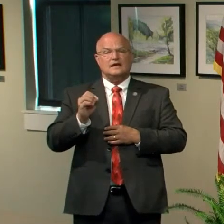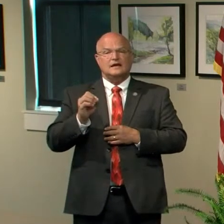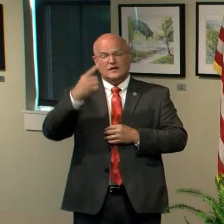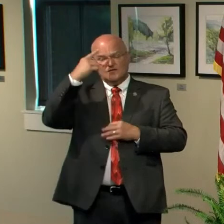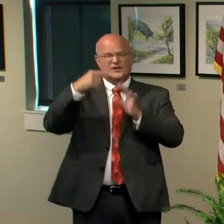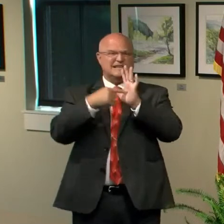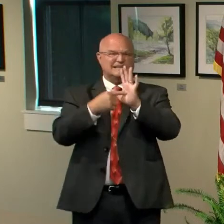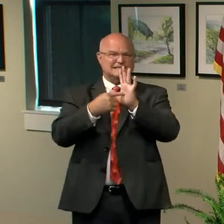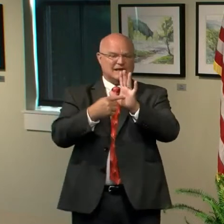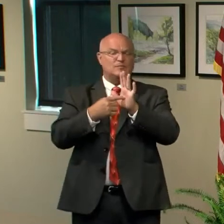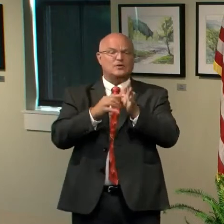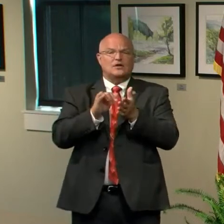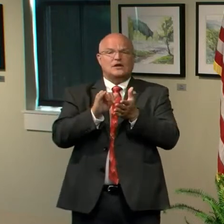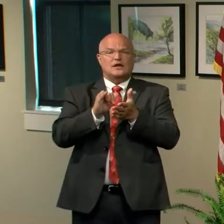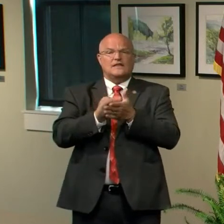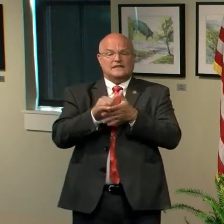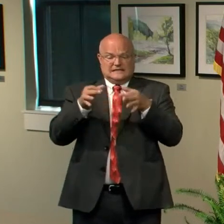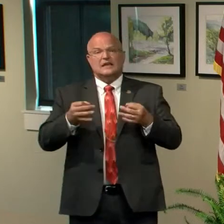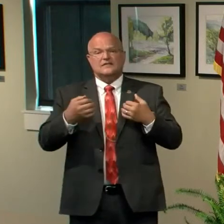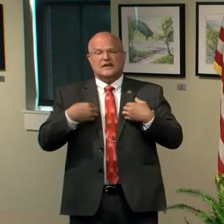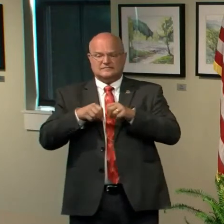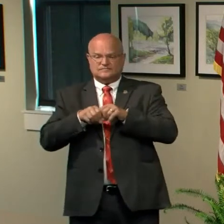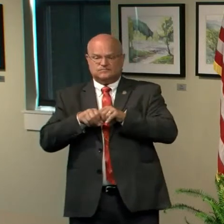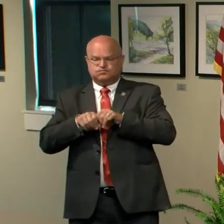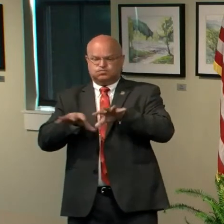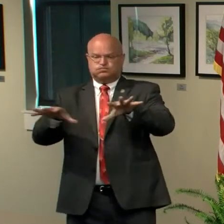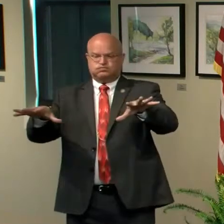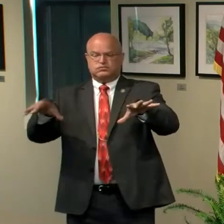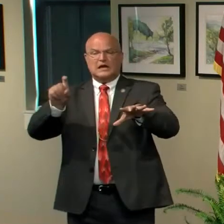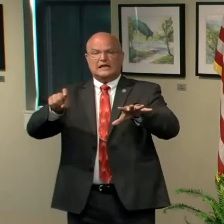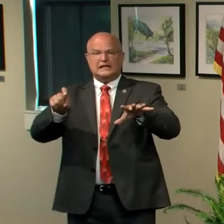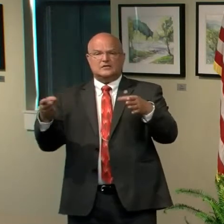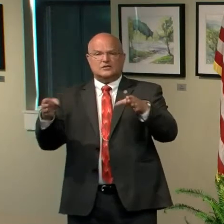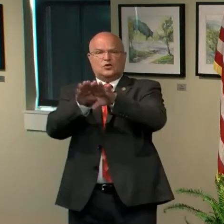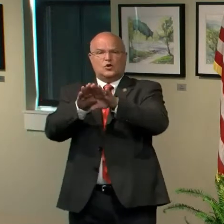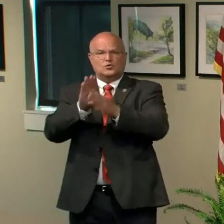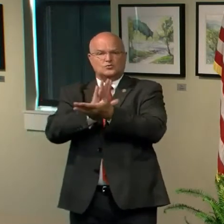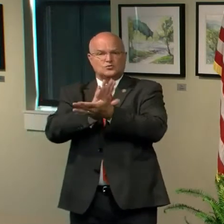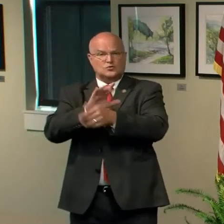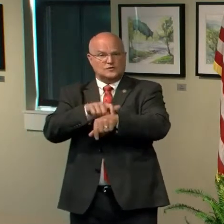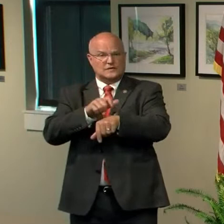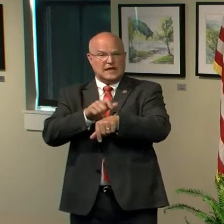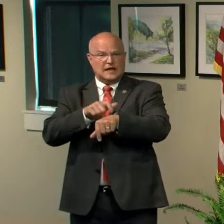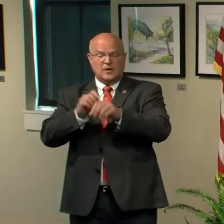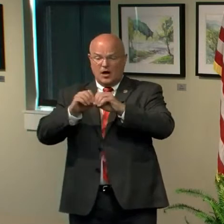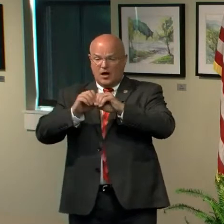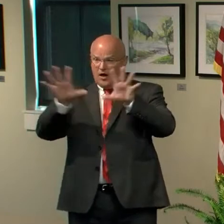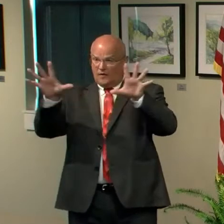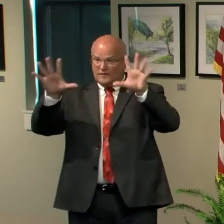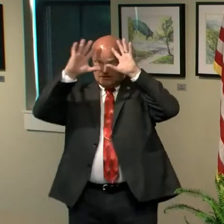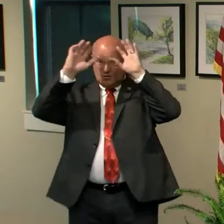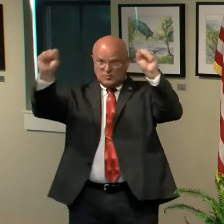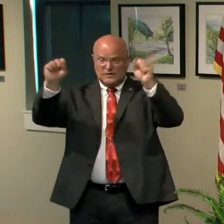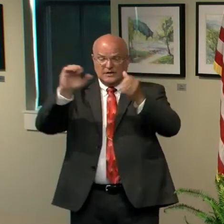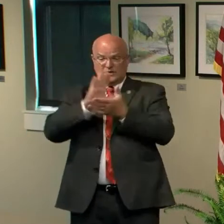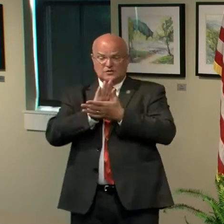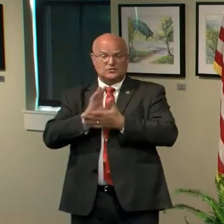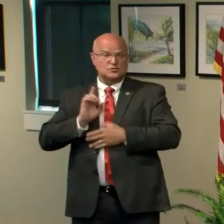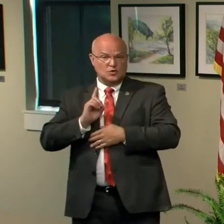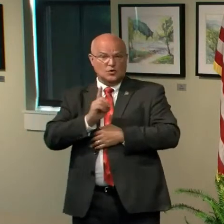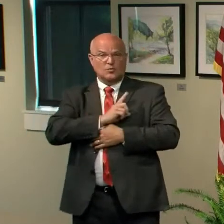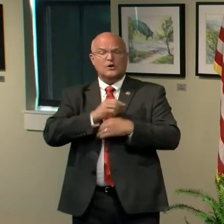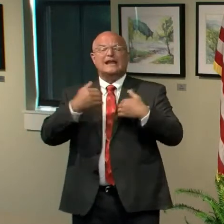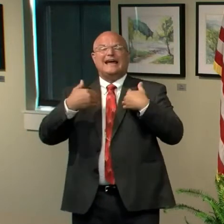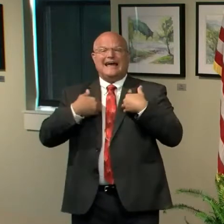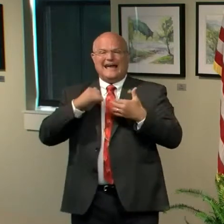You know, for example, the decision if there's a break and you need to close the school for a time, obviously the superintendent and the school board,